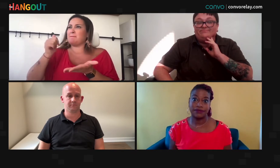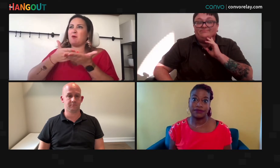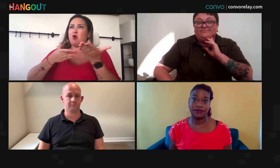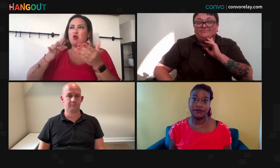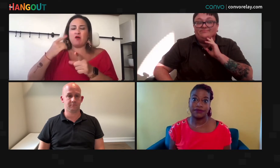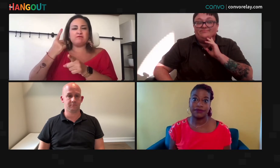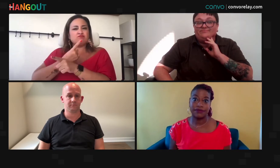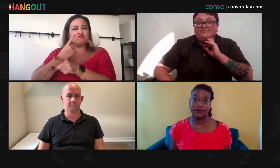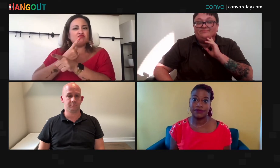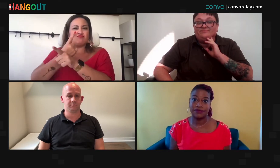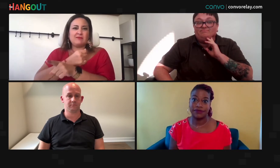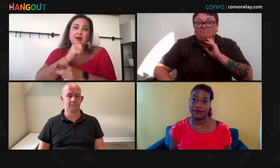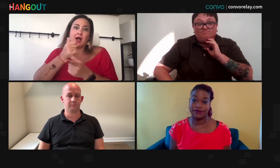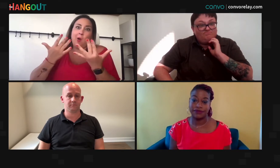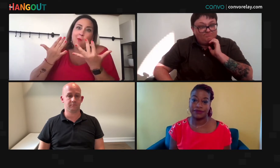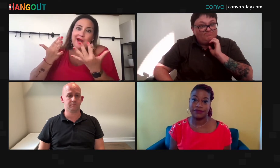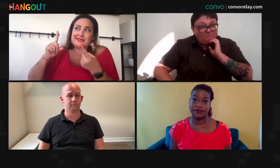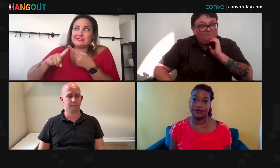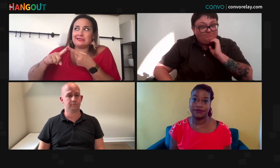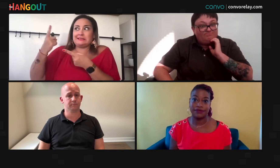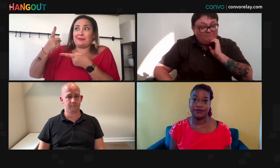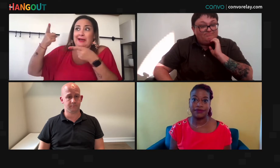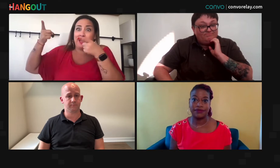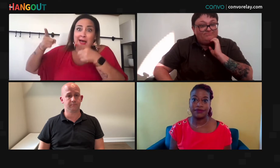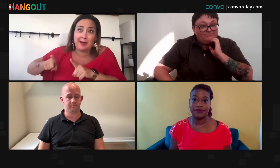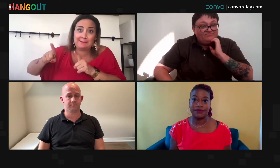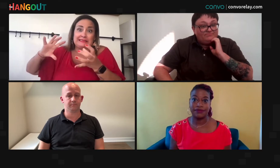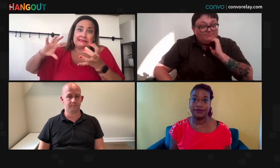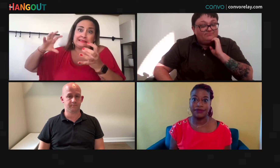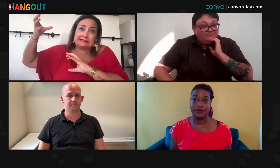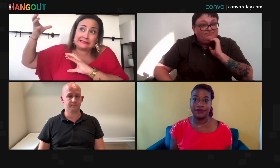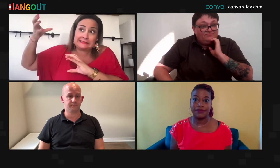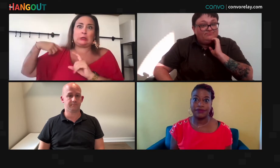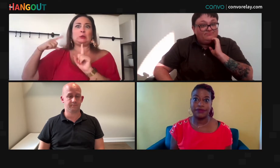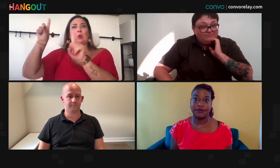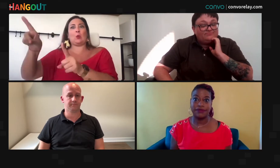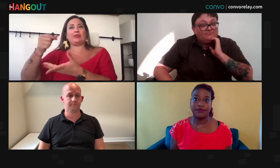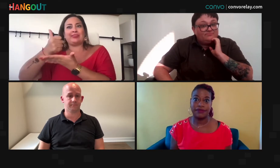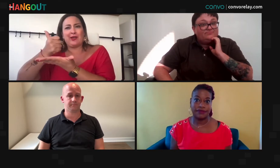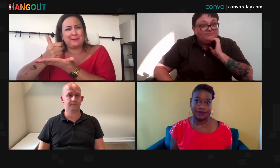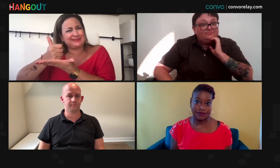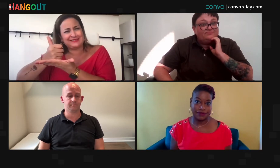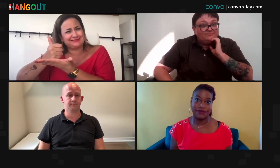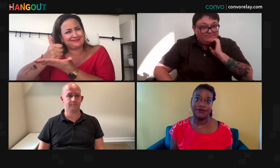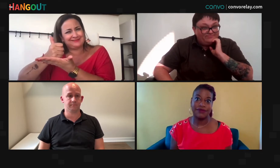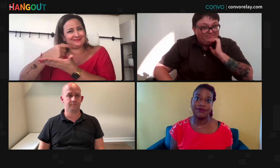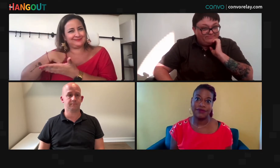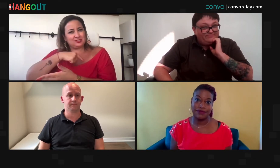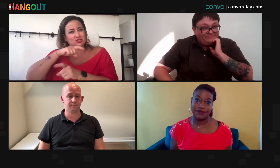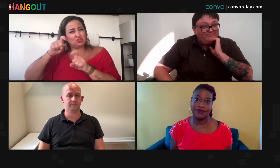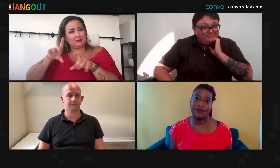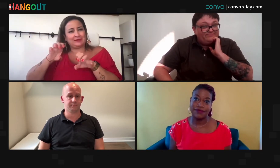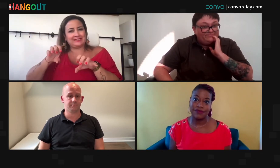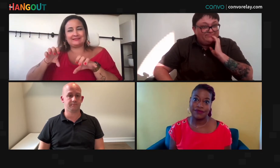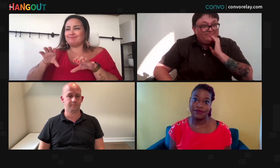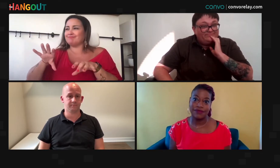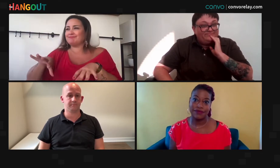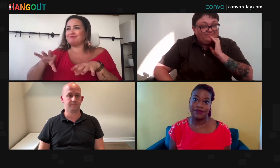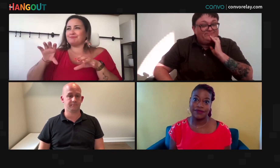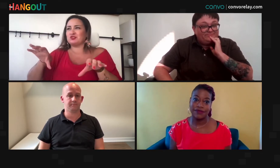to therapy as part of our regular life. Don't wait for something to happen. Don't wait for chaos to happen, for controversy.